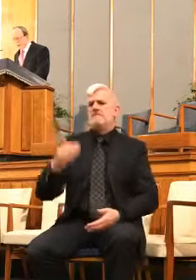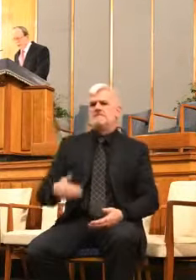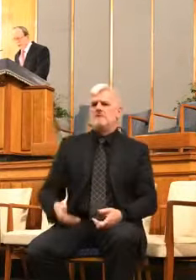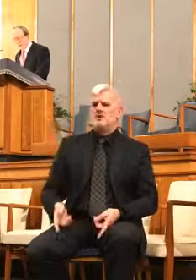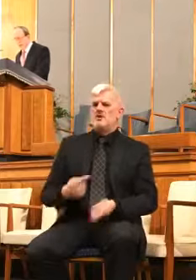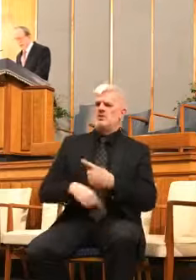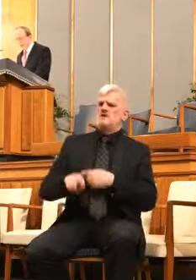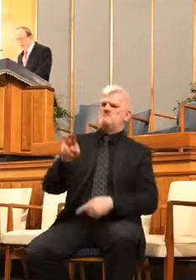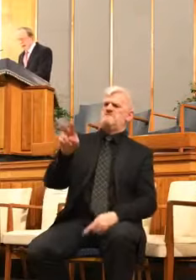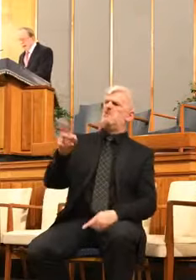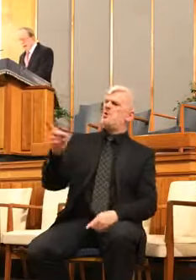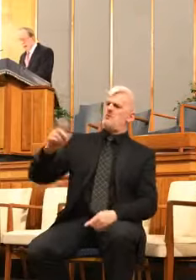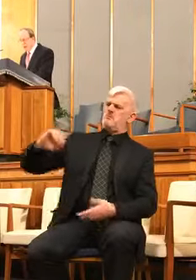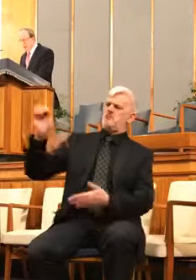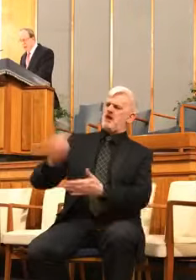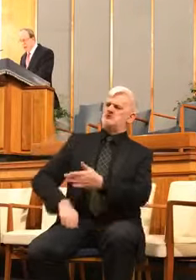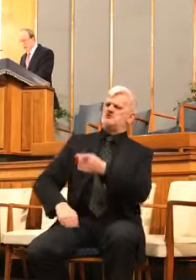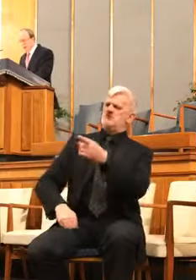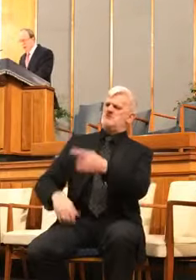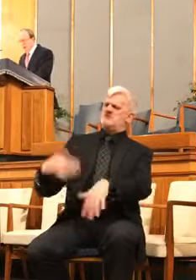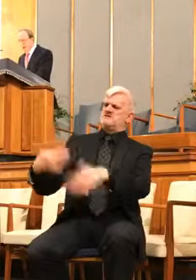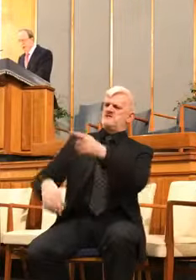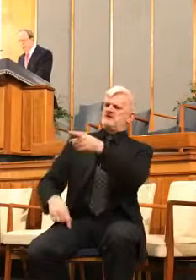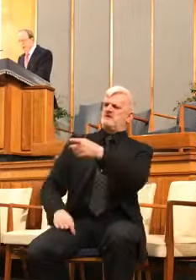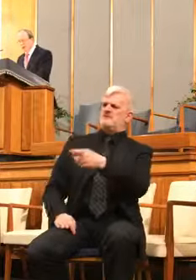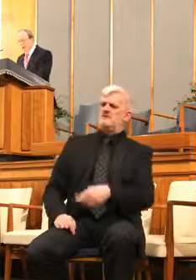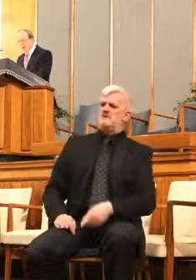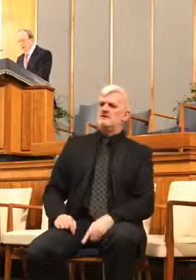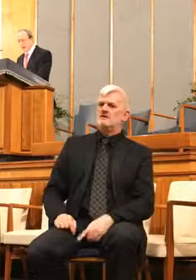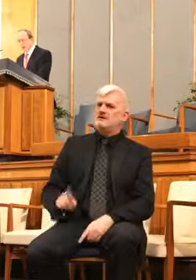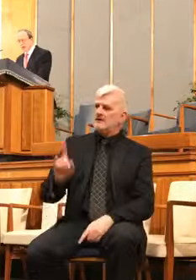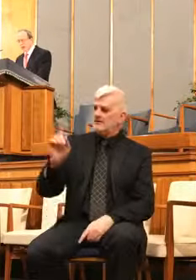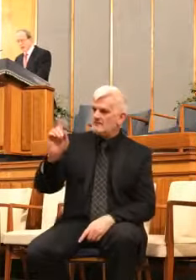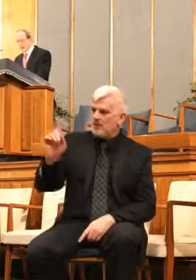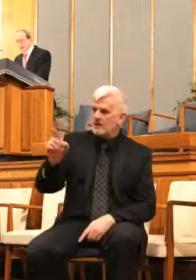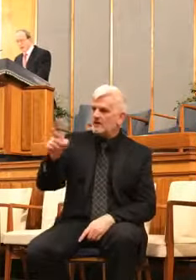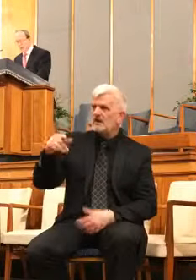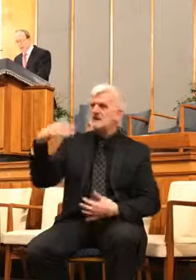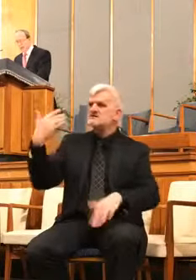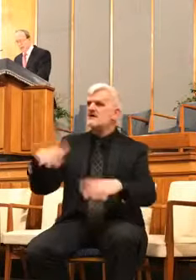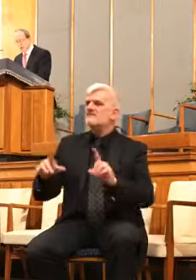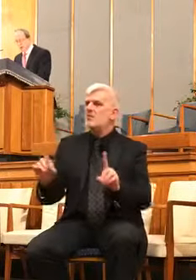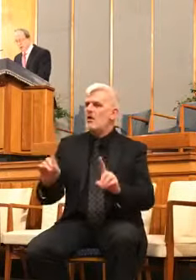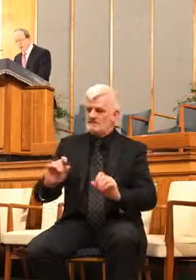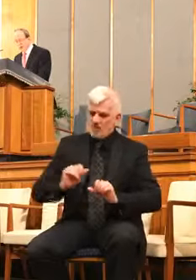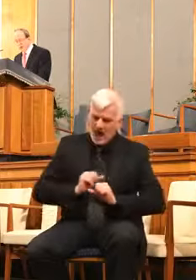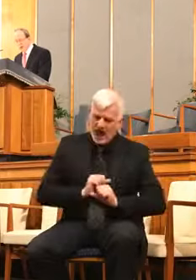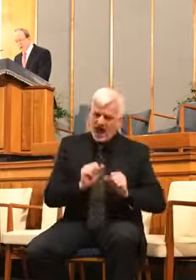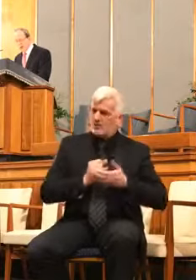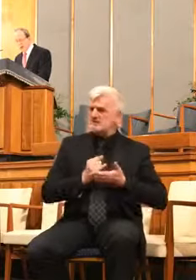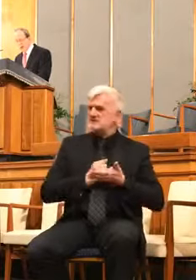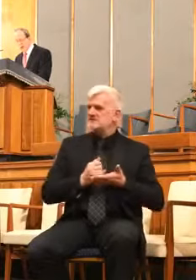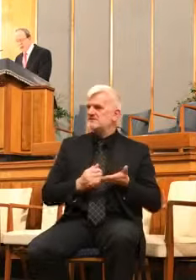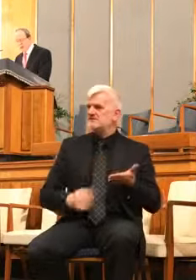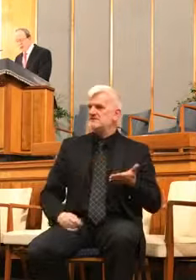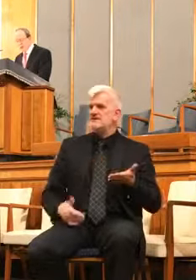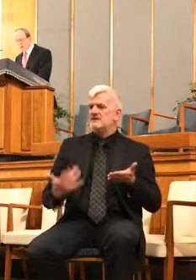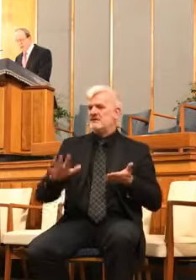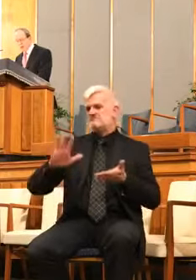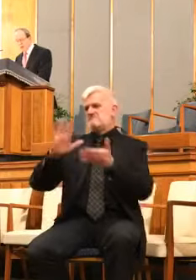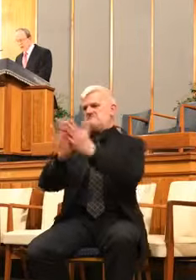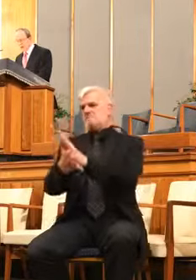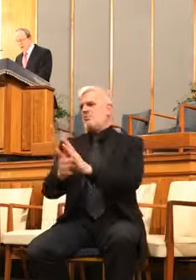and afflicted. But he was wounded for our transgressions, he was bruised for our iniquities.